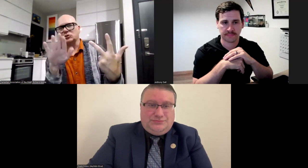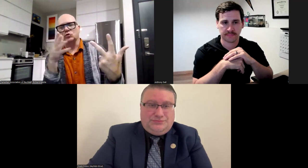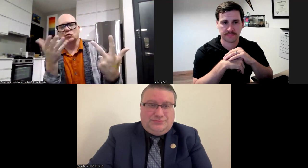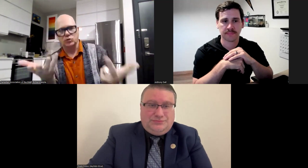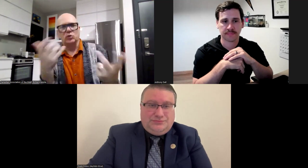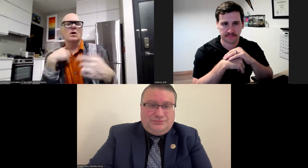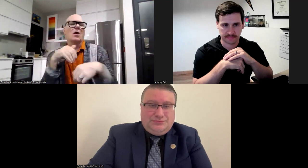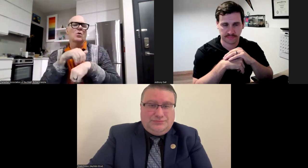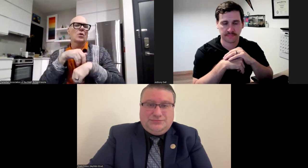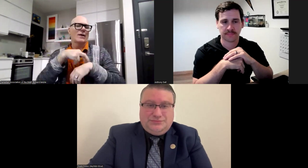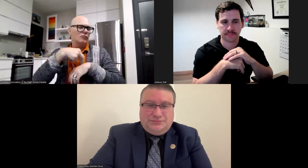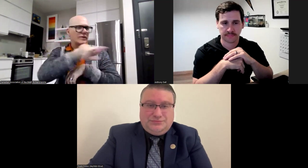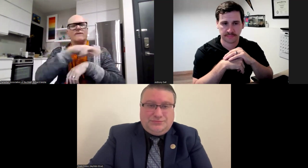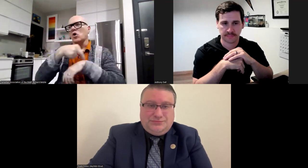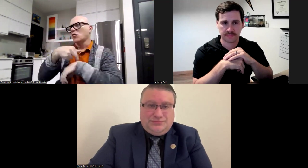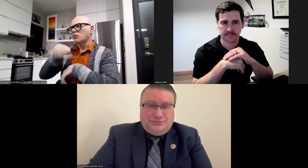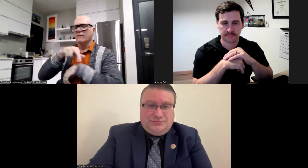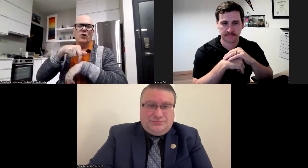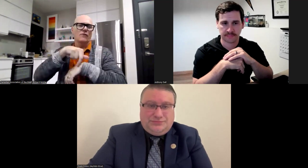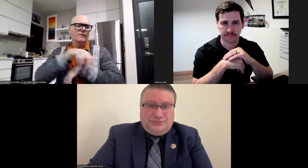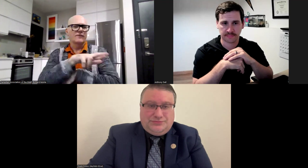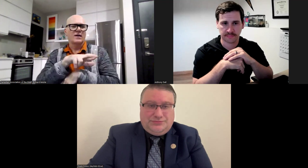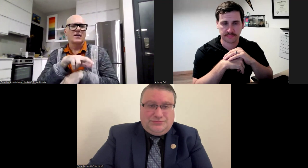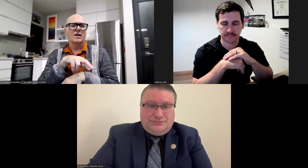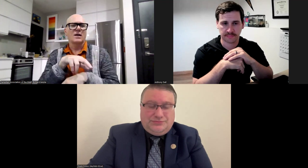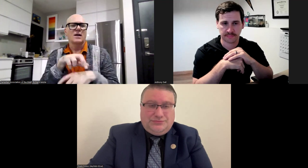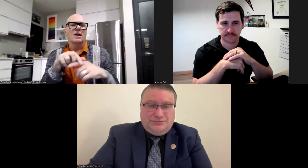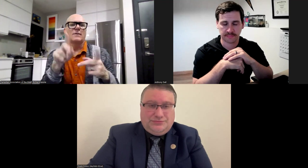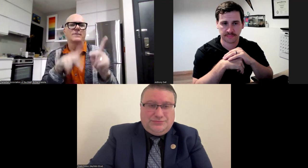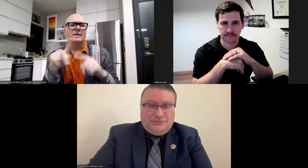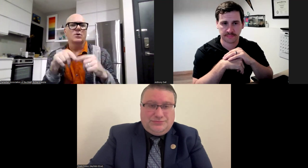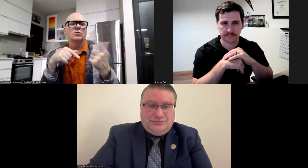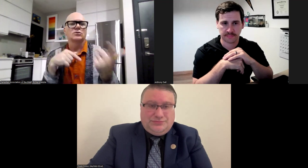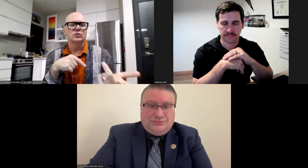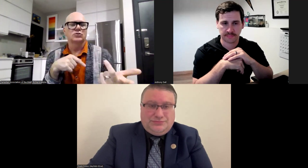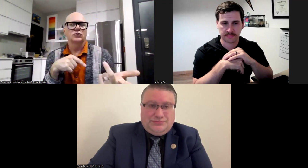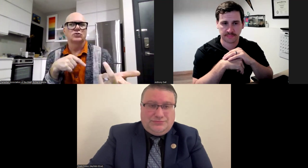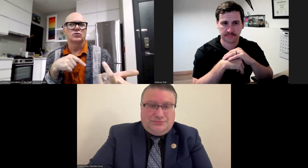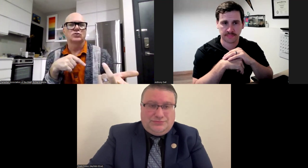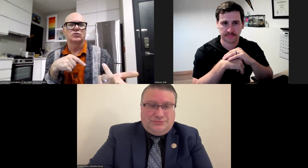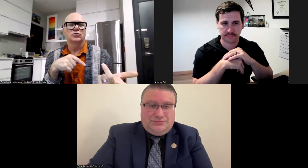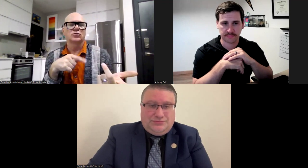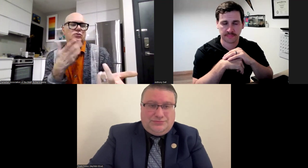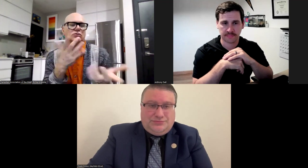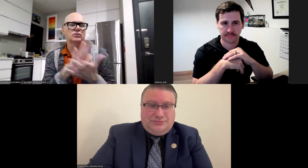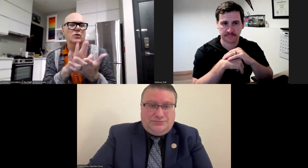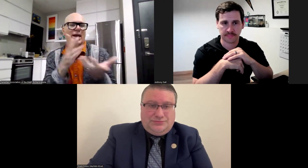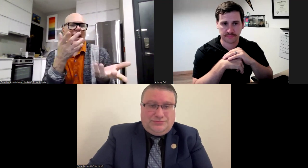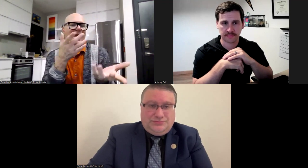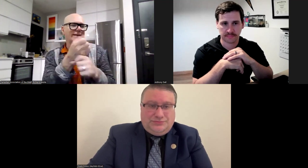deaf schools, 2 in ASL, 1 in LSQ, and we're able to refer children to those schools. And